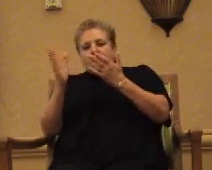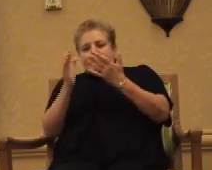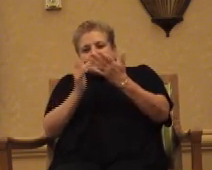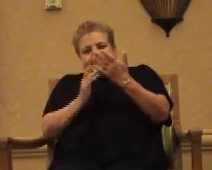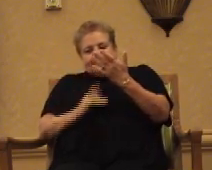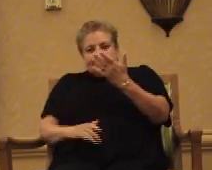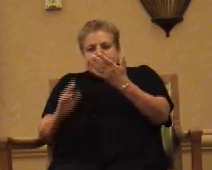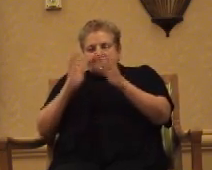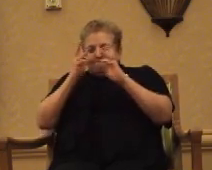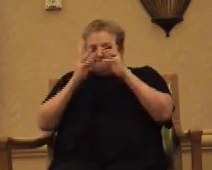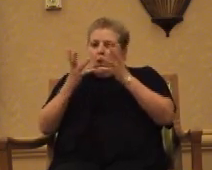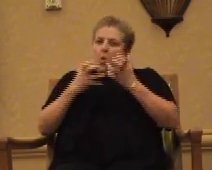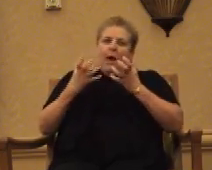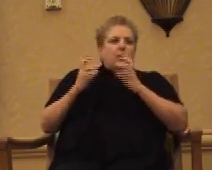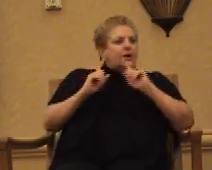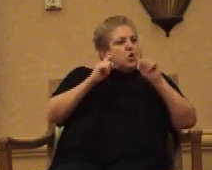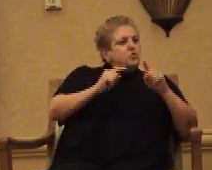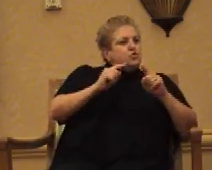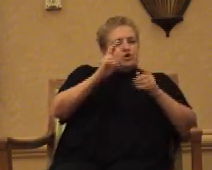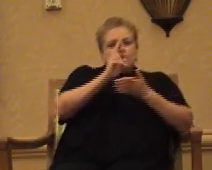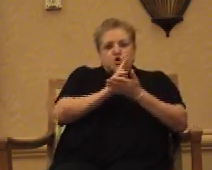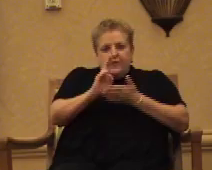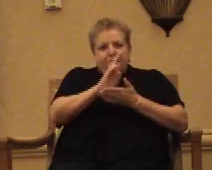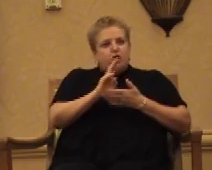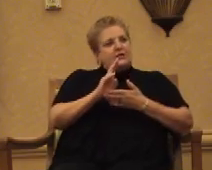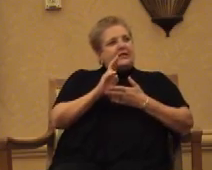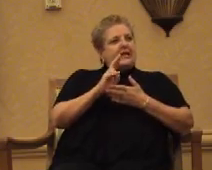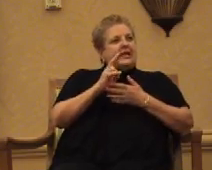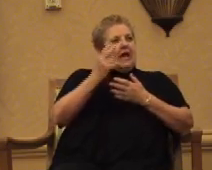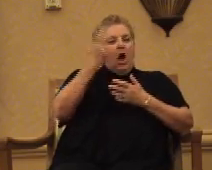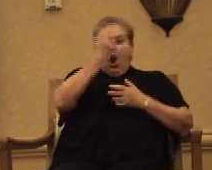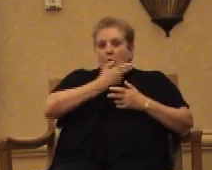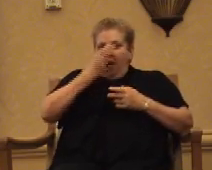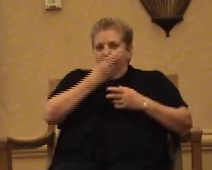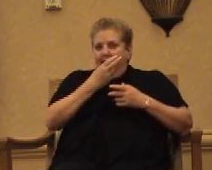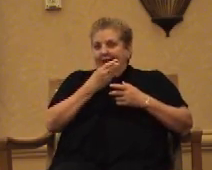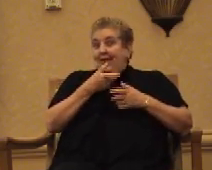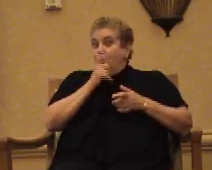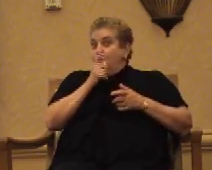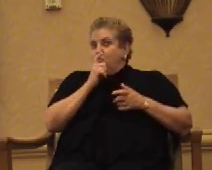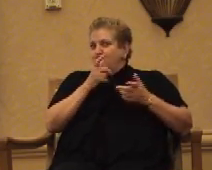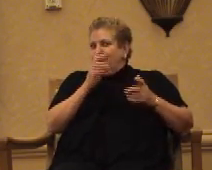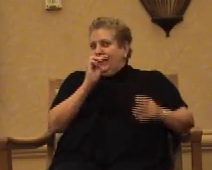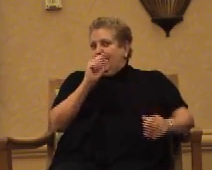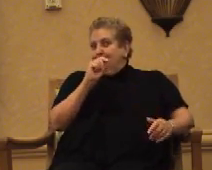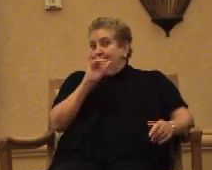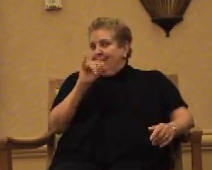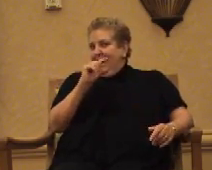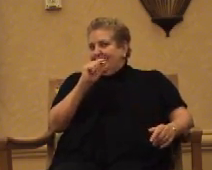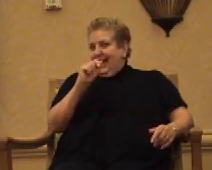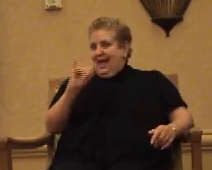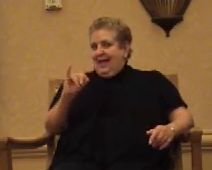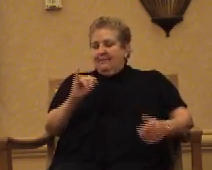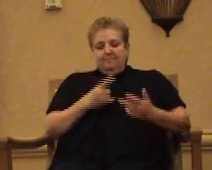go. University of Hawaii, Mai Tais, I'm thinking. And then I stumbled across a school, it's called World